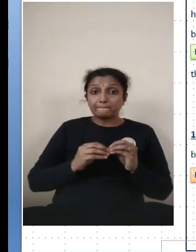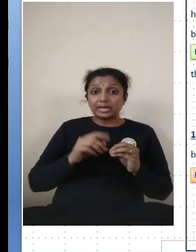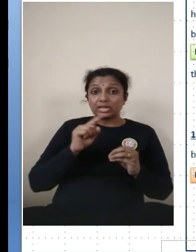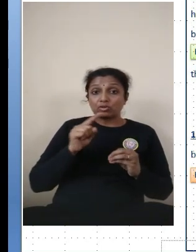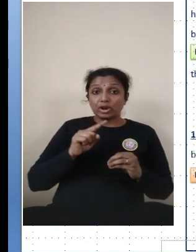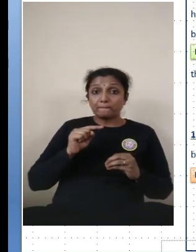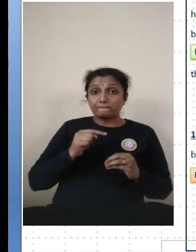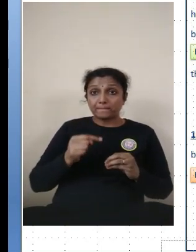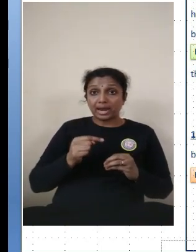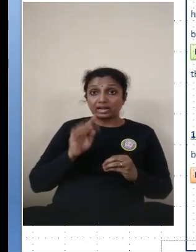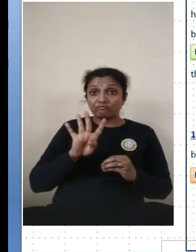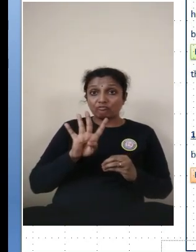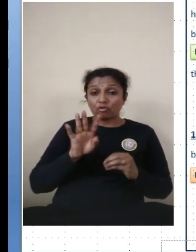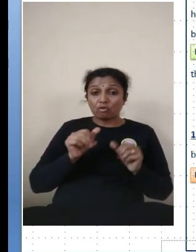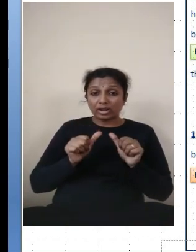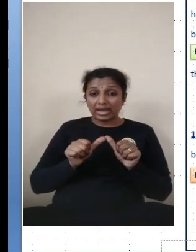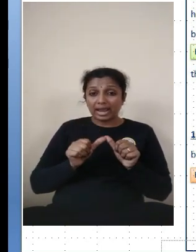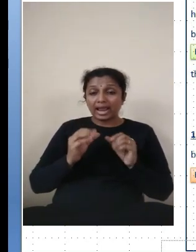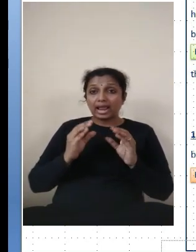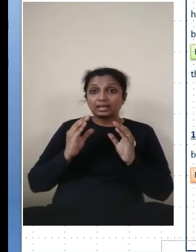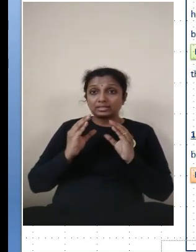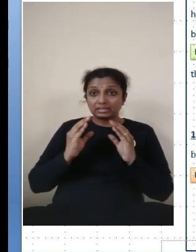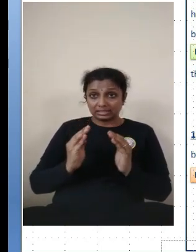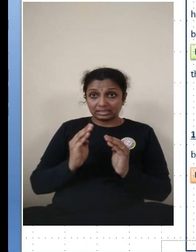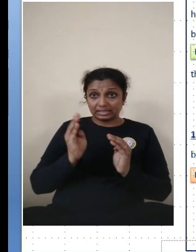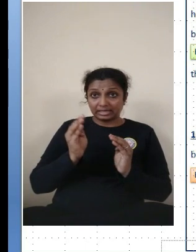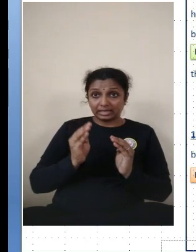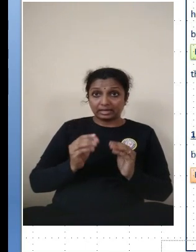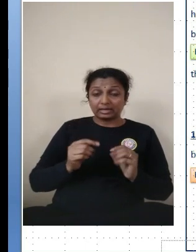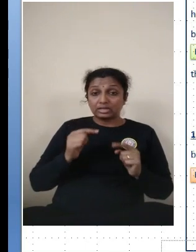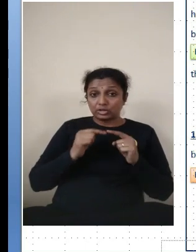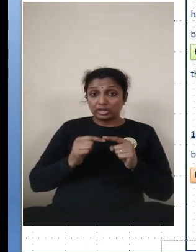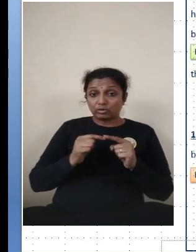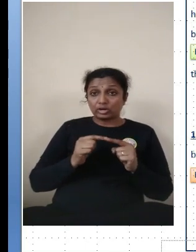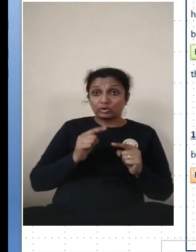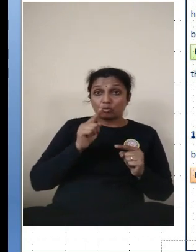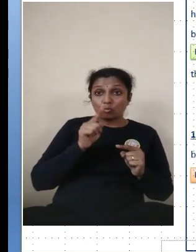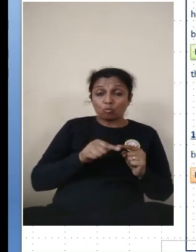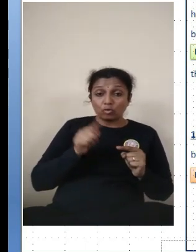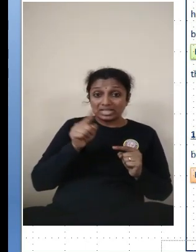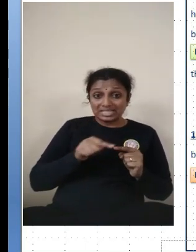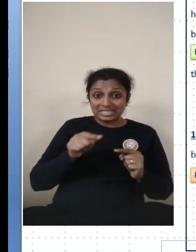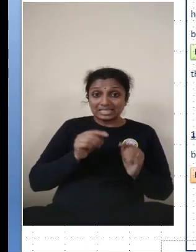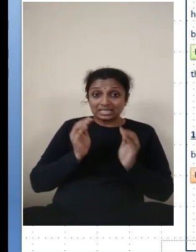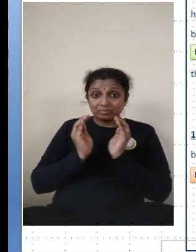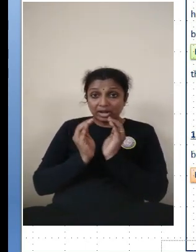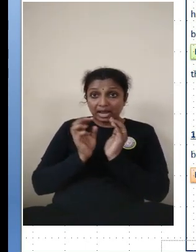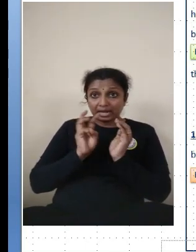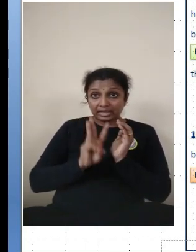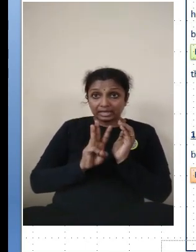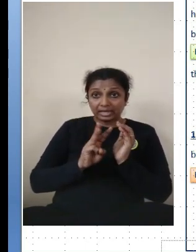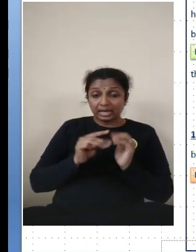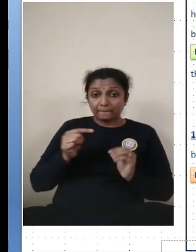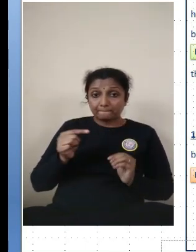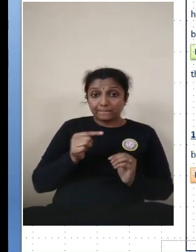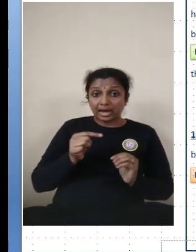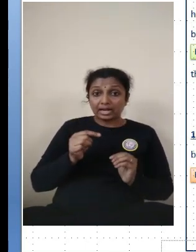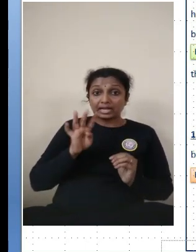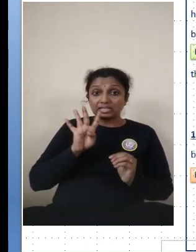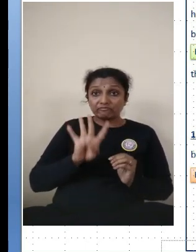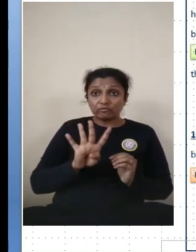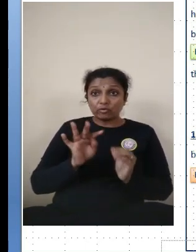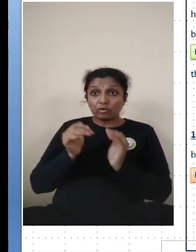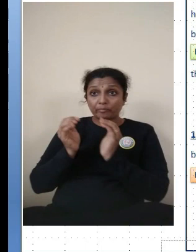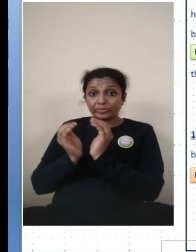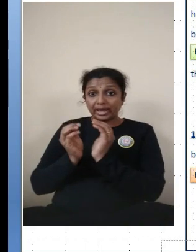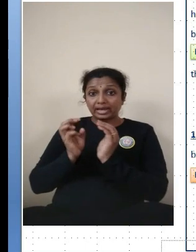minus 4 into 3 into 4, which is 48 minus 48 is equal to 0. So whenever it is 0, nature of